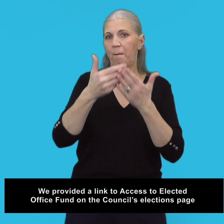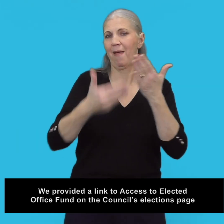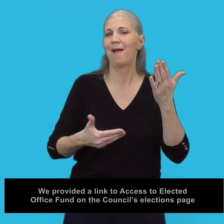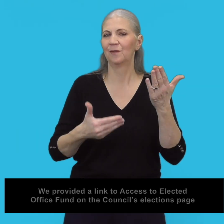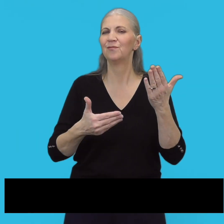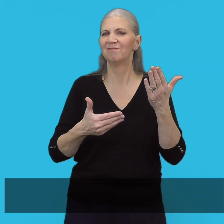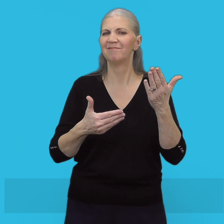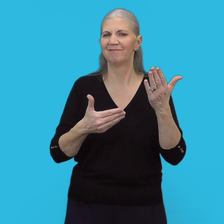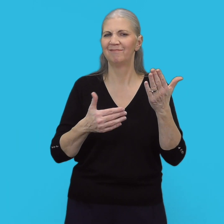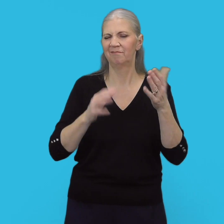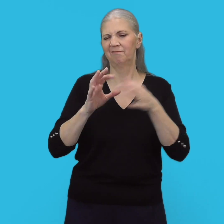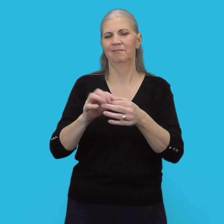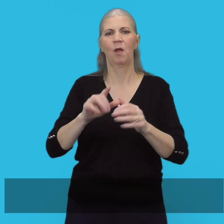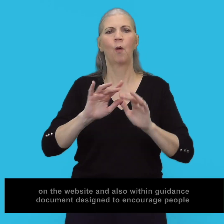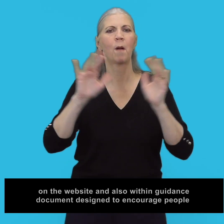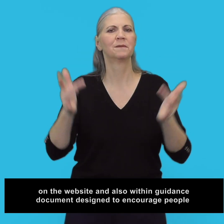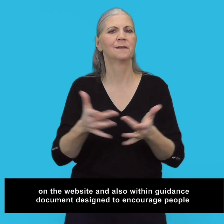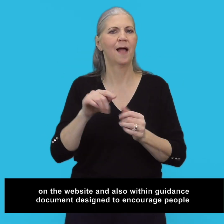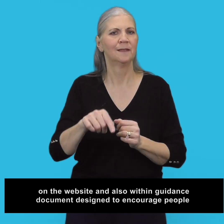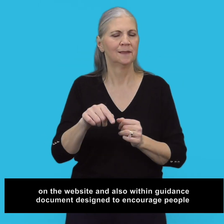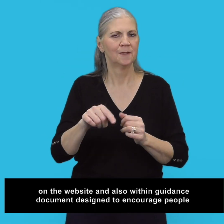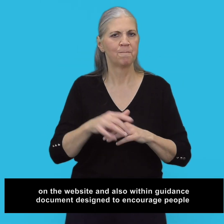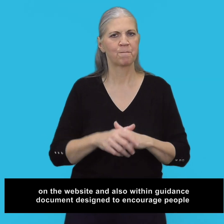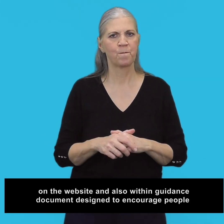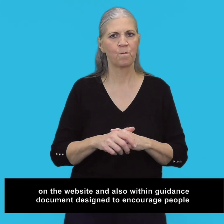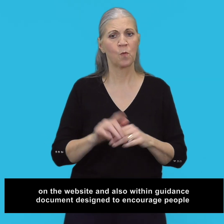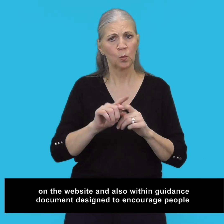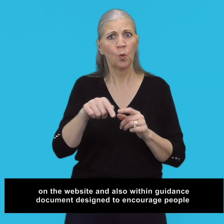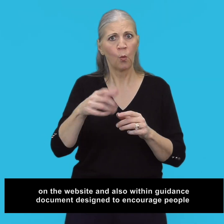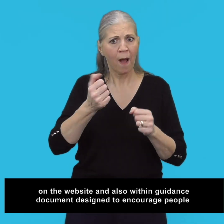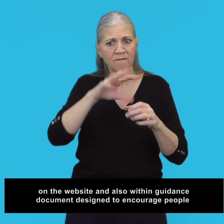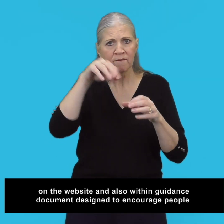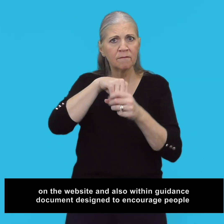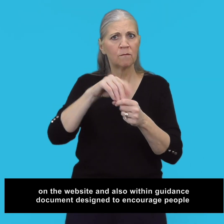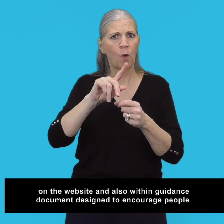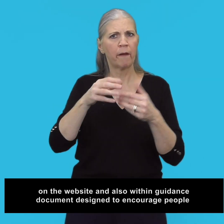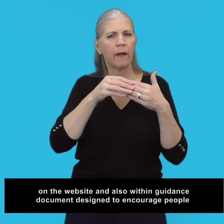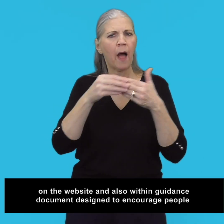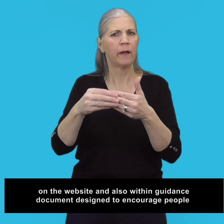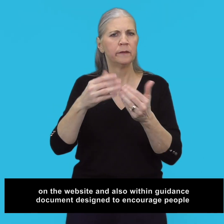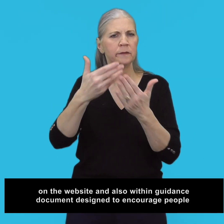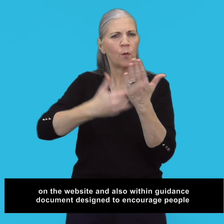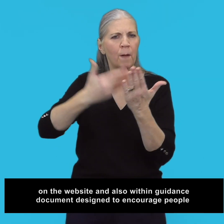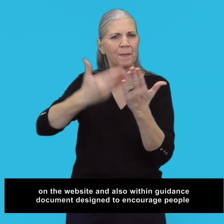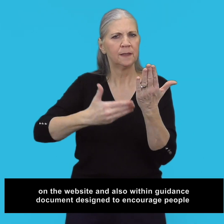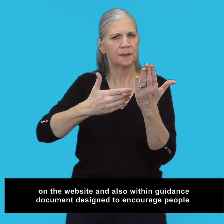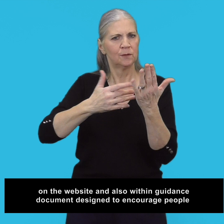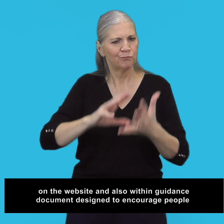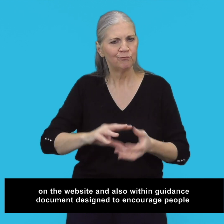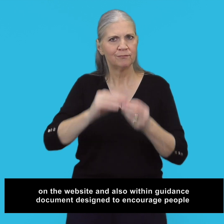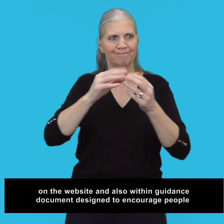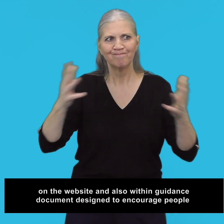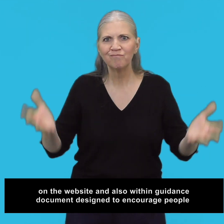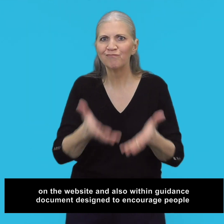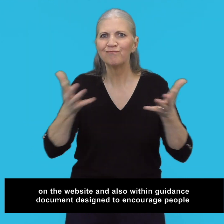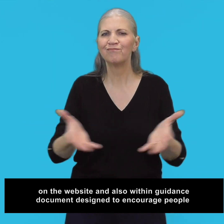website, and also within guidance document designed to encourage people to stand as a